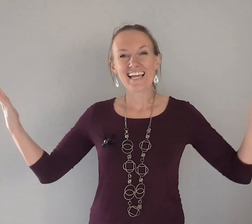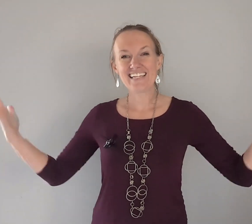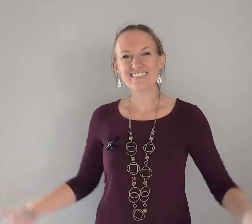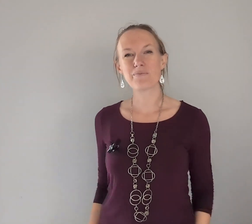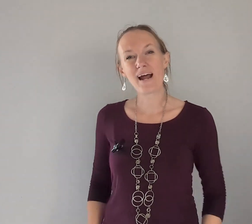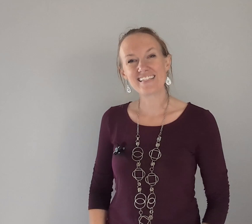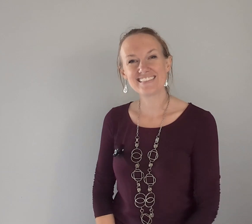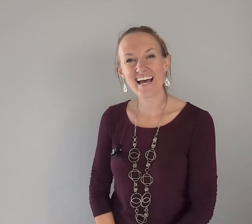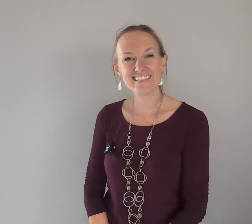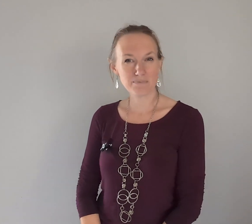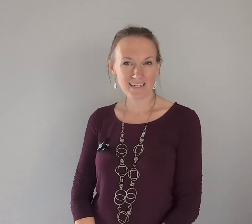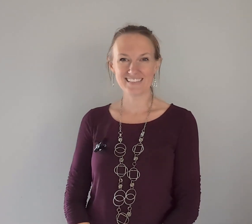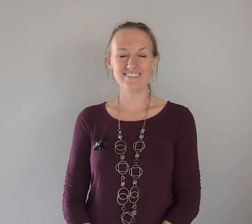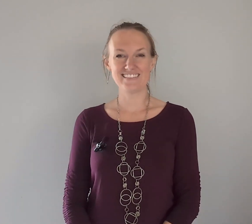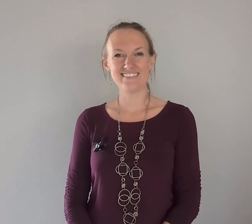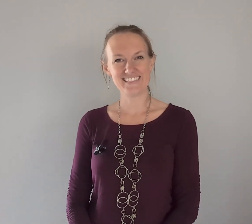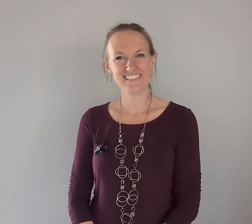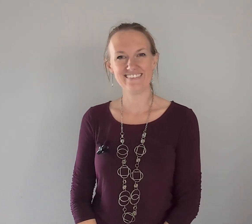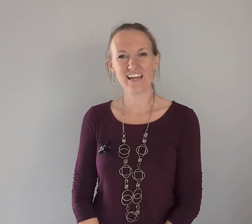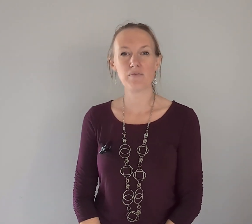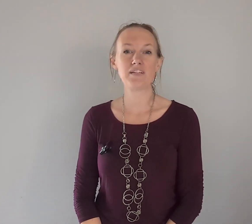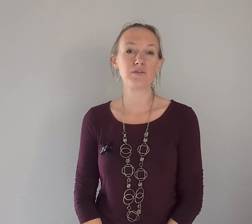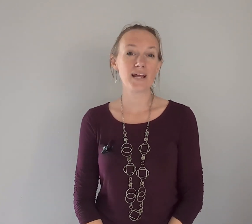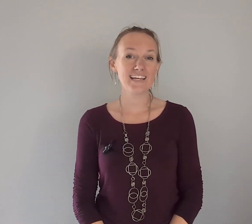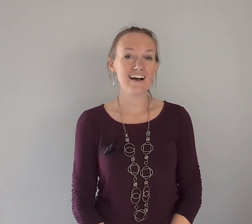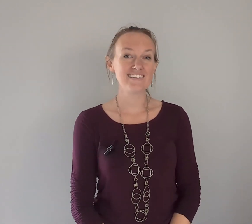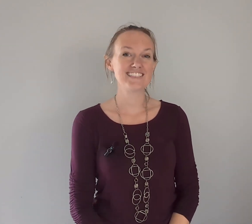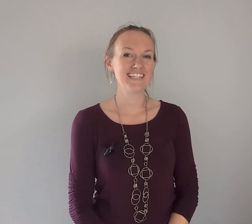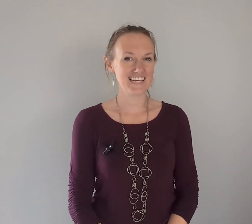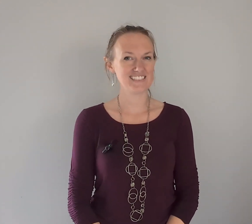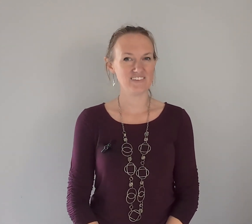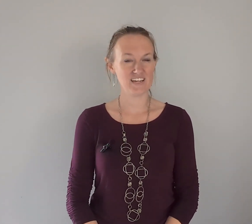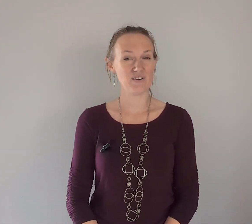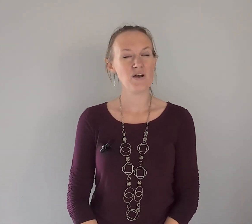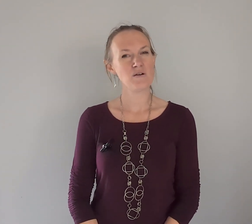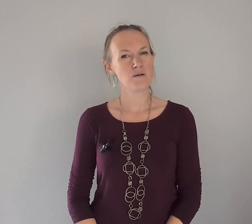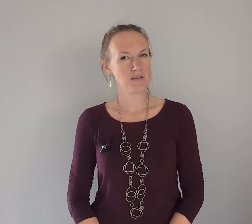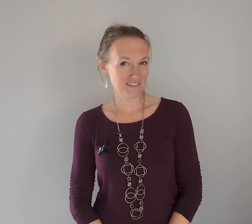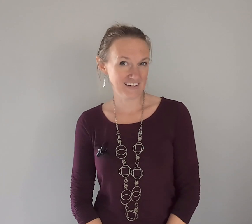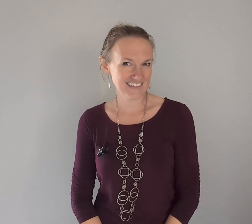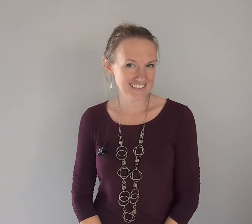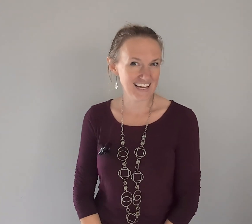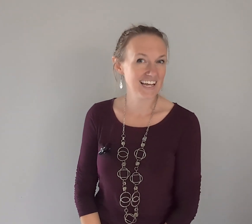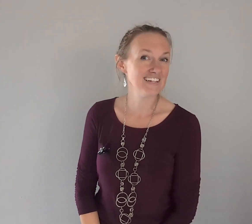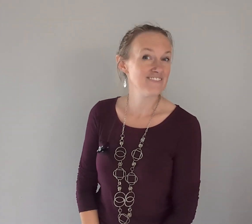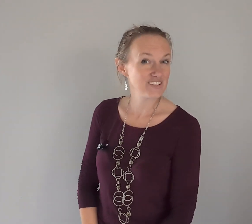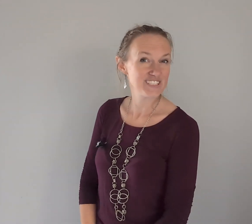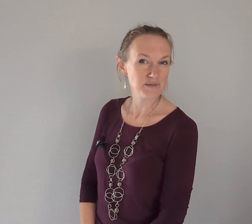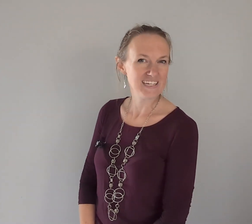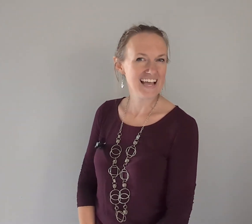Okay, so practice that as many times as you need to. And when you're ready, I'll see you in the next video when we learn how to sign verse 3